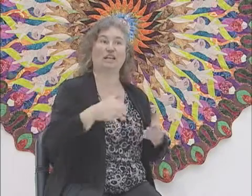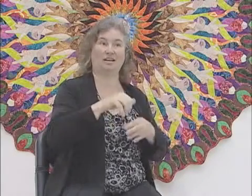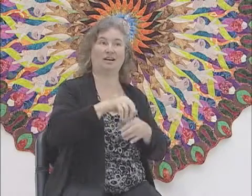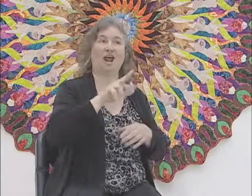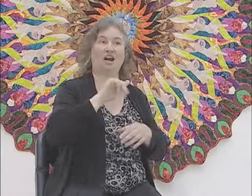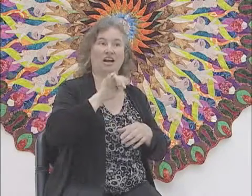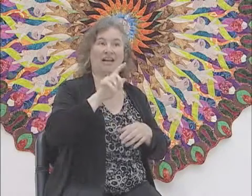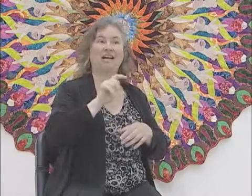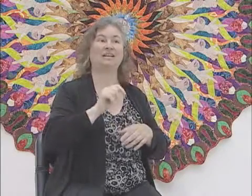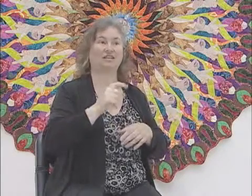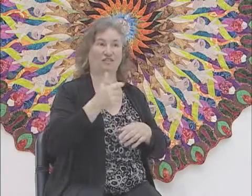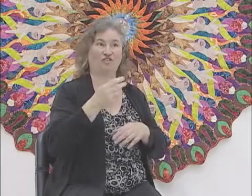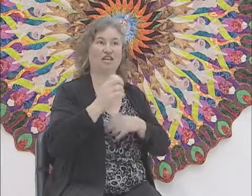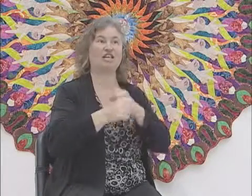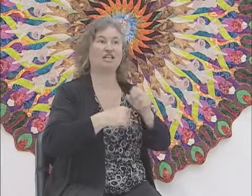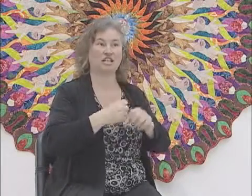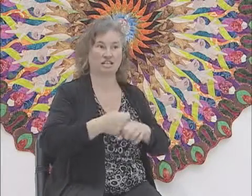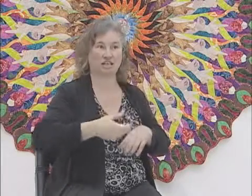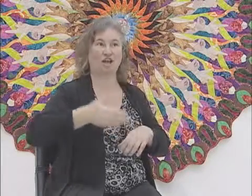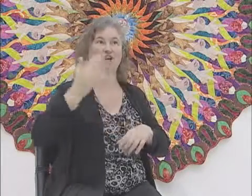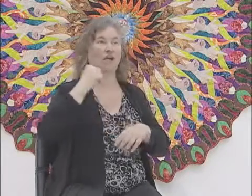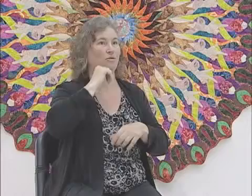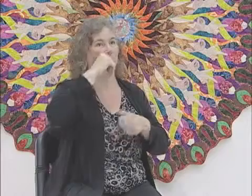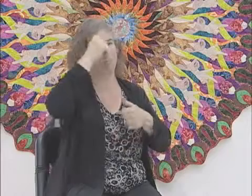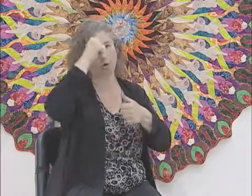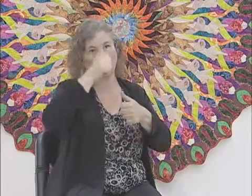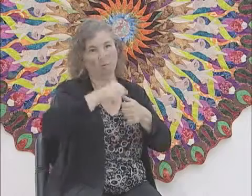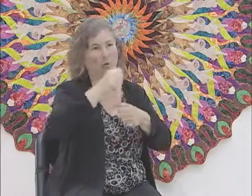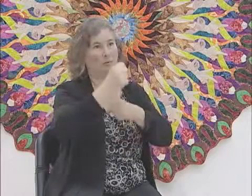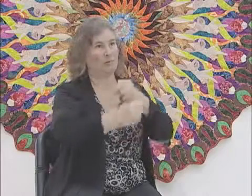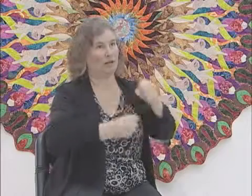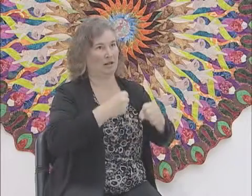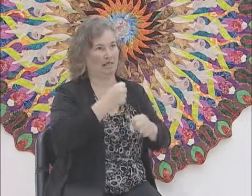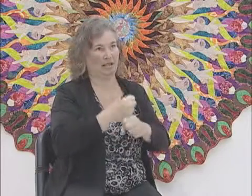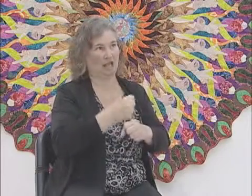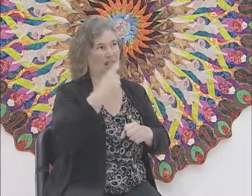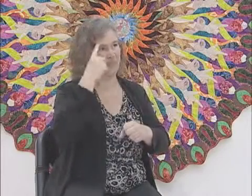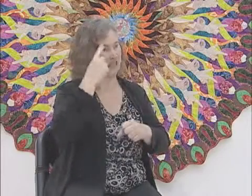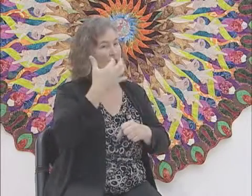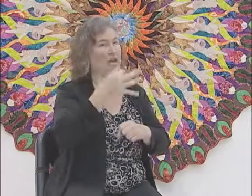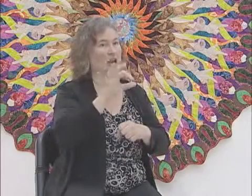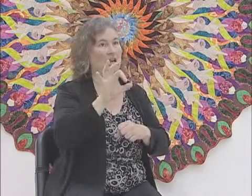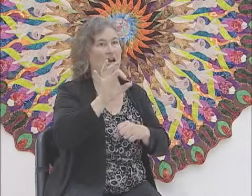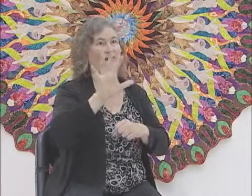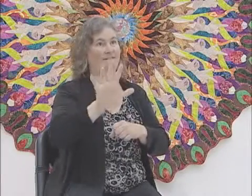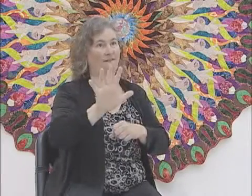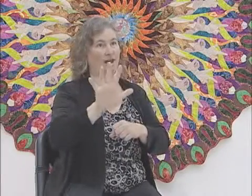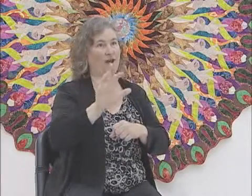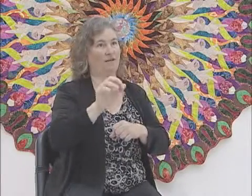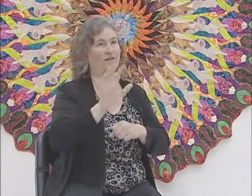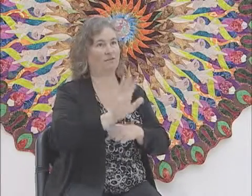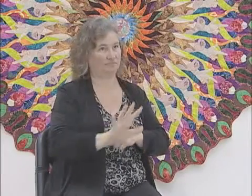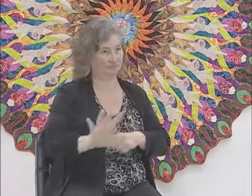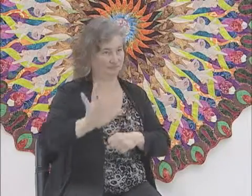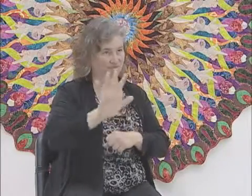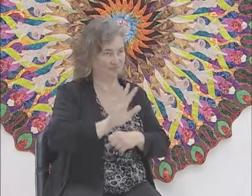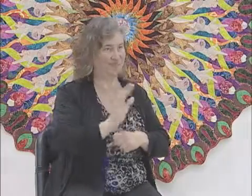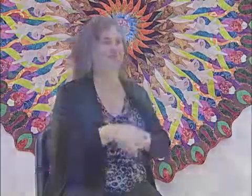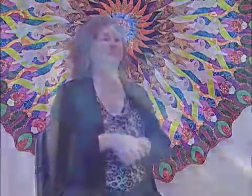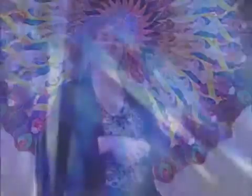This show took place here on the RIT campus. It was a few years ago. I can't remember the exact year it took place. I believe it was 1994, somewhere